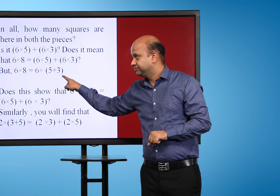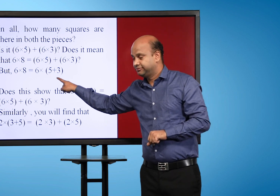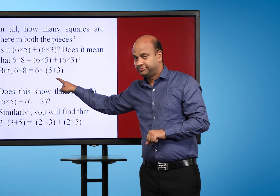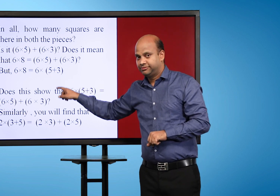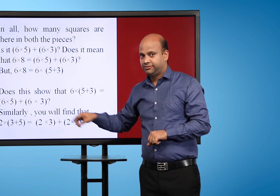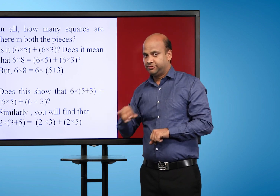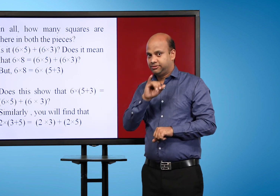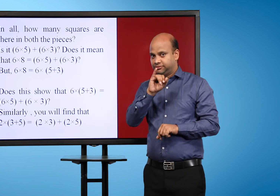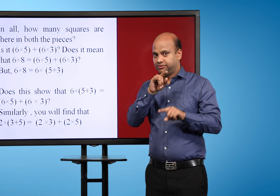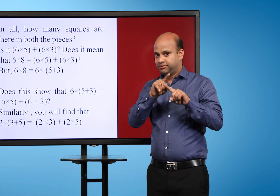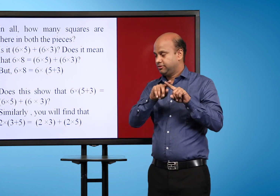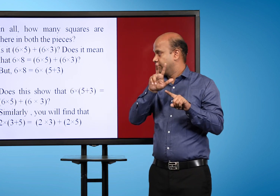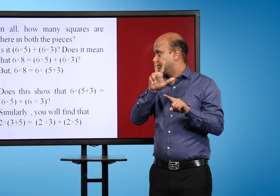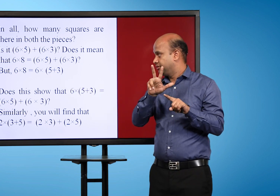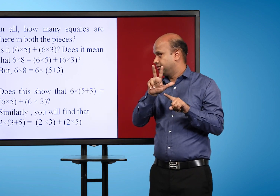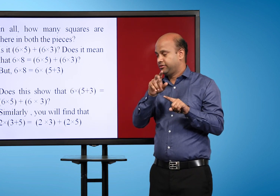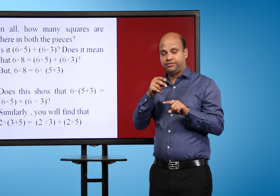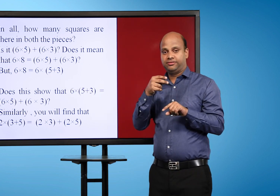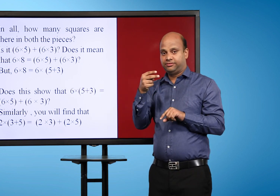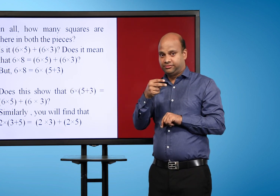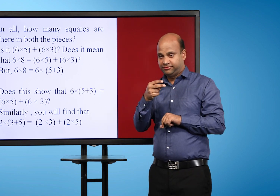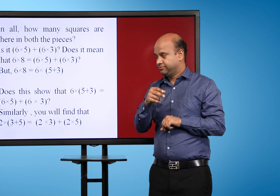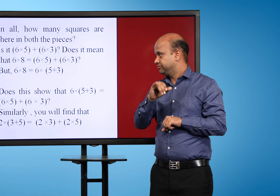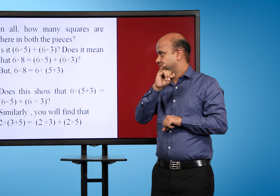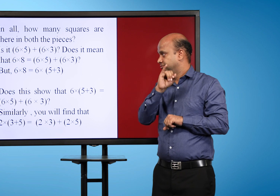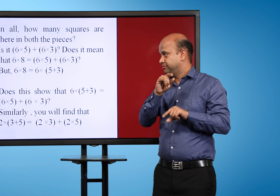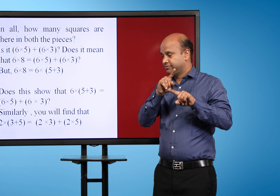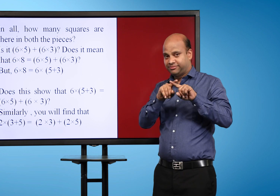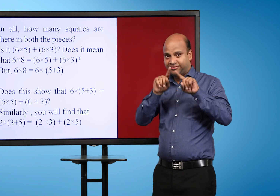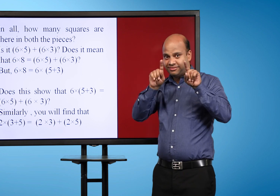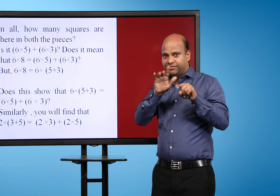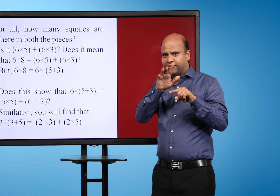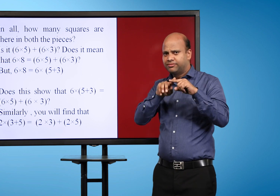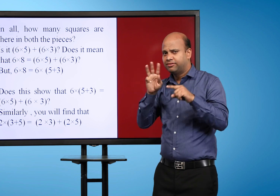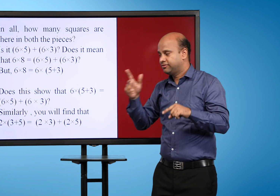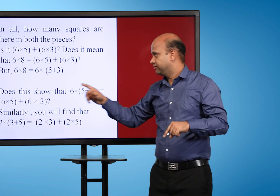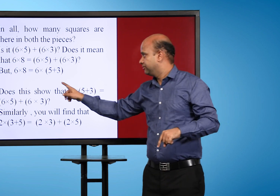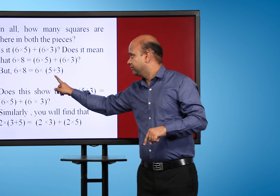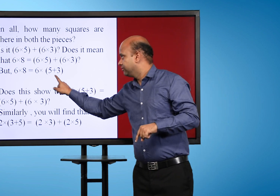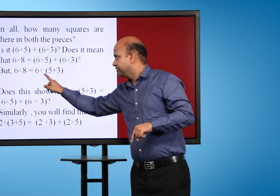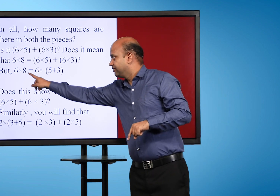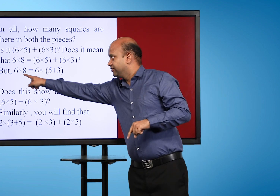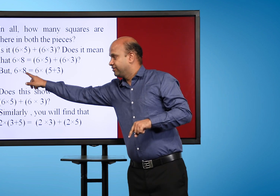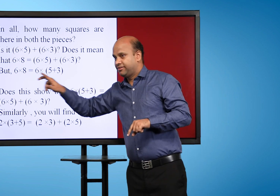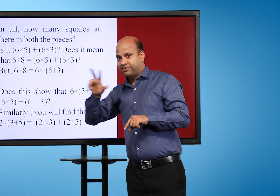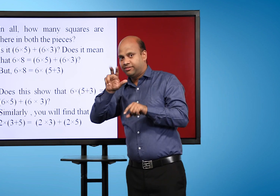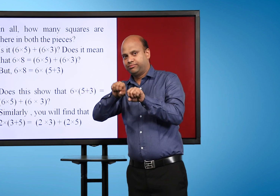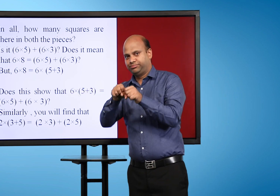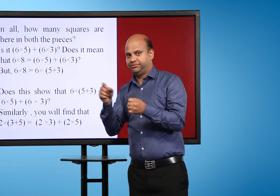multiplied by 8 is equal to 6 multiplied by, in brackets, 5 plus 3.